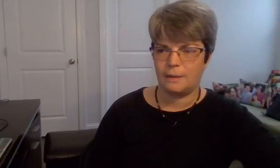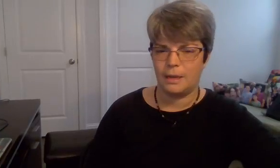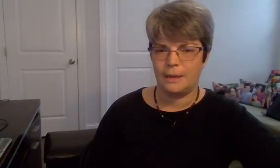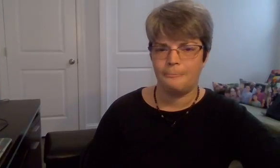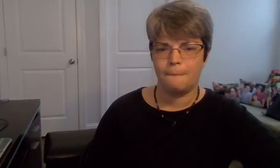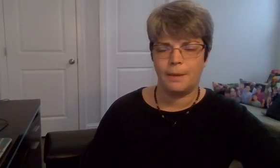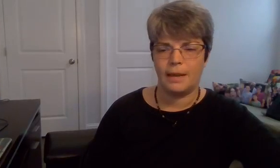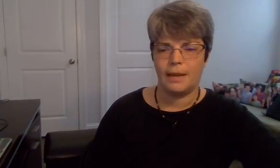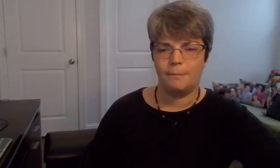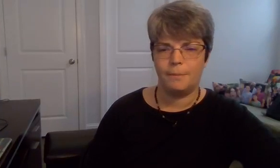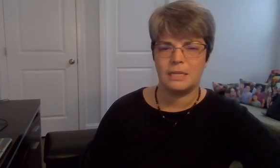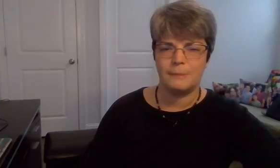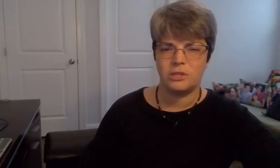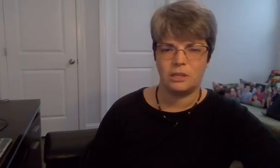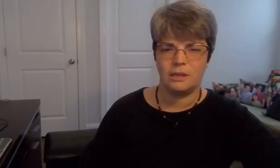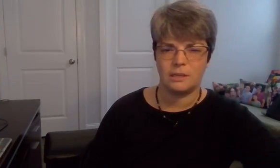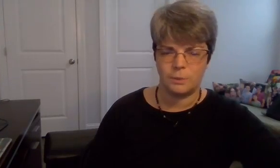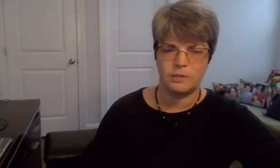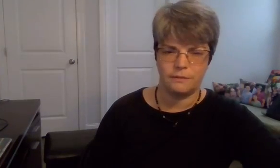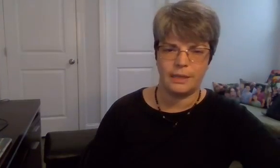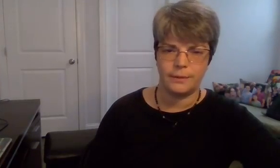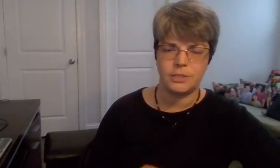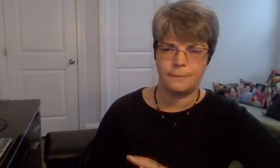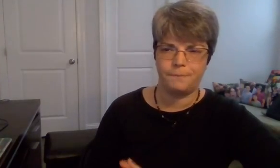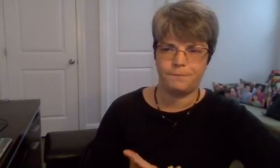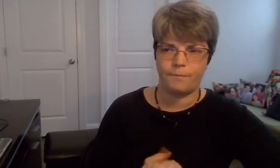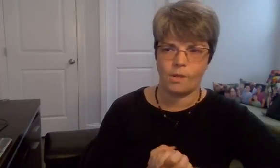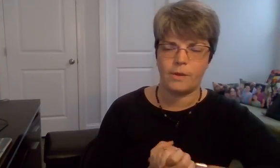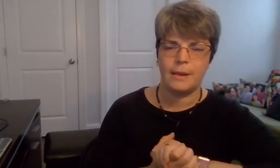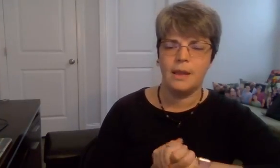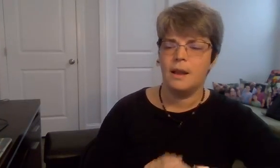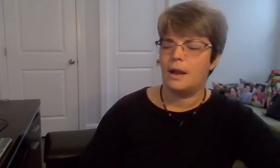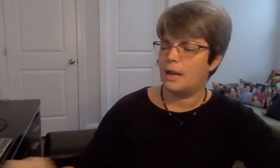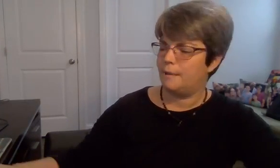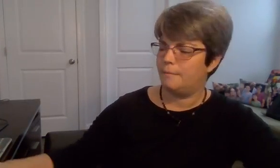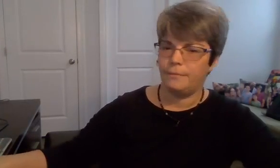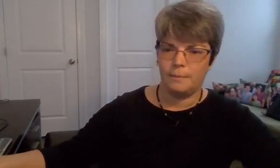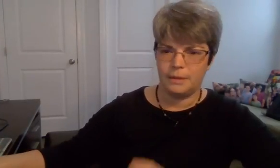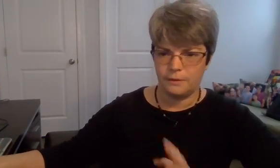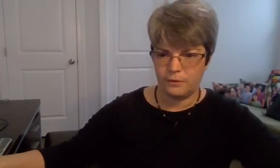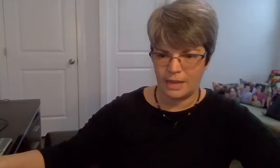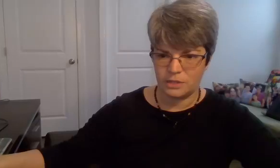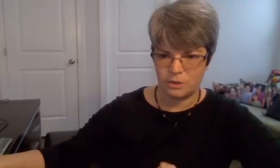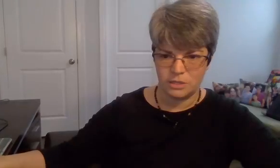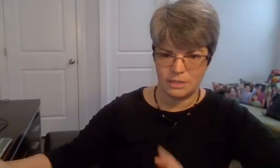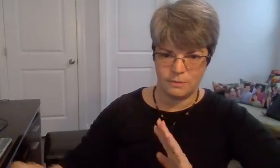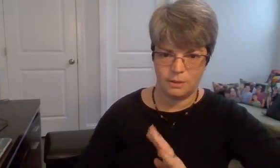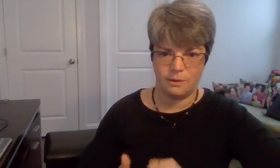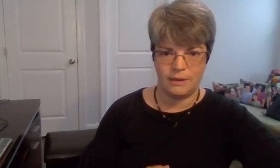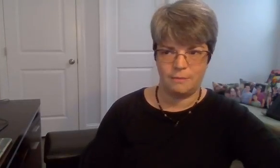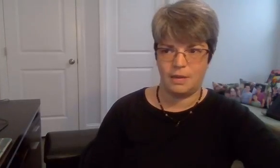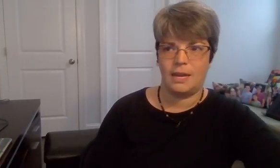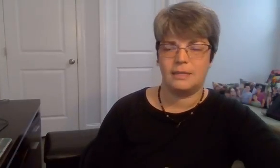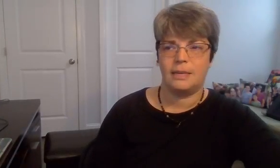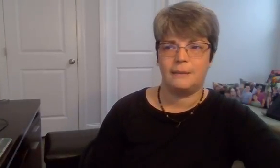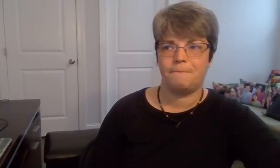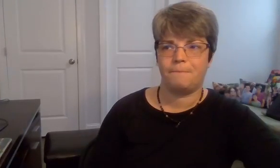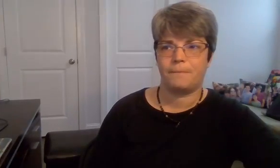minute, but especially expressive language. Okay, please feel free to ask questions as we go if anybody has any.